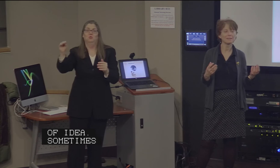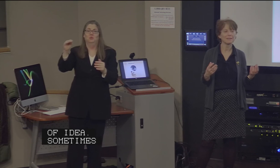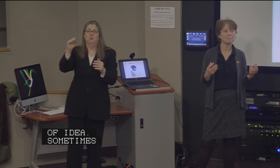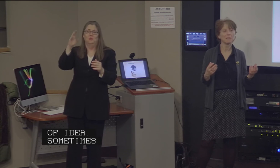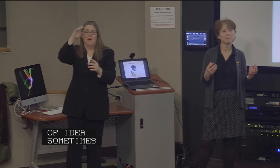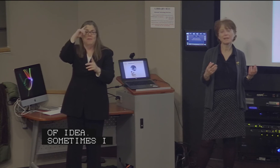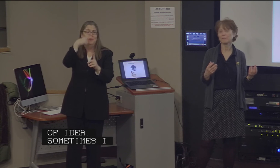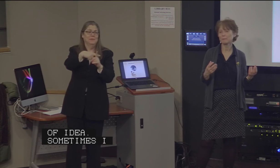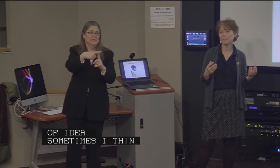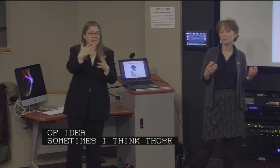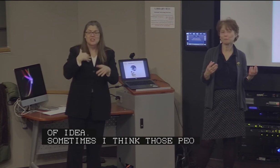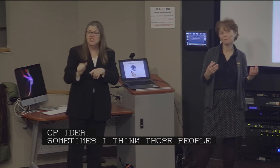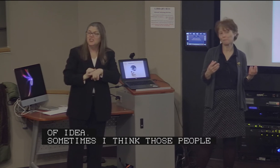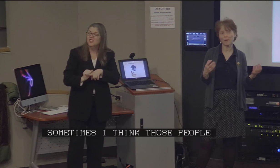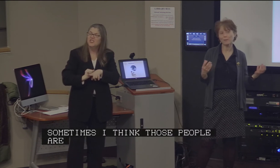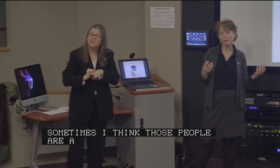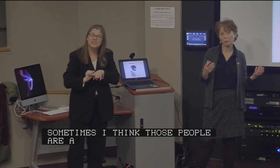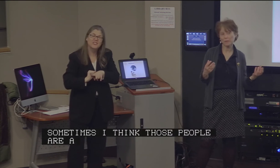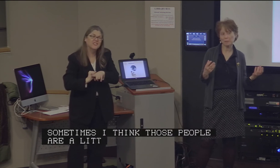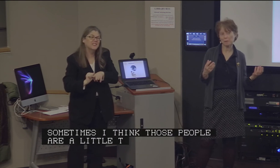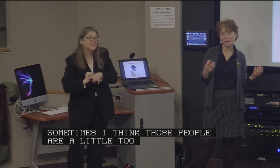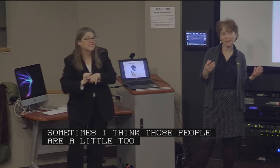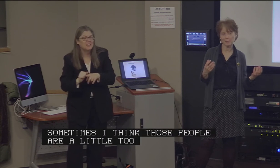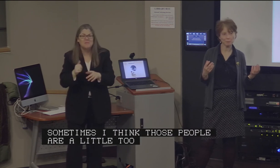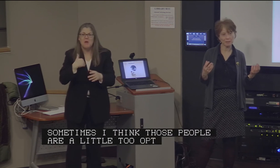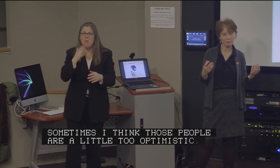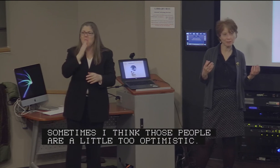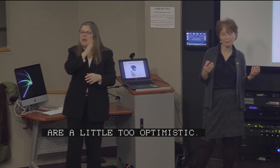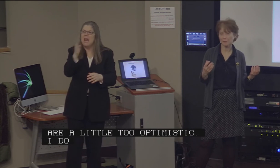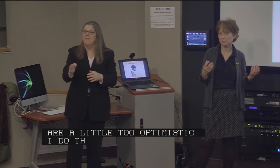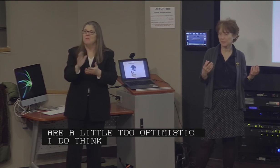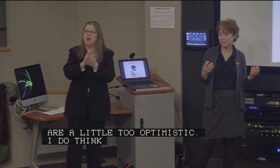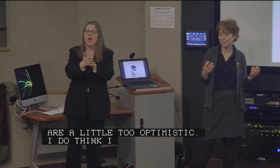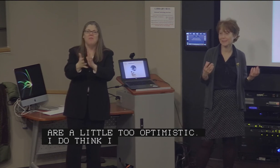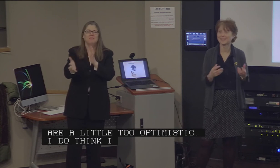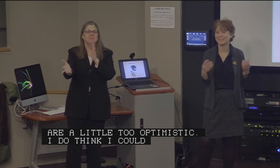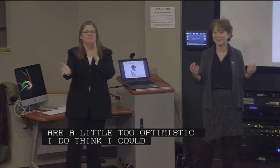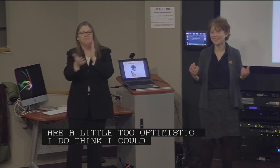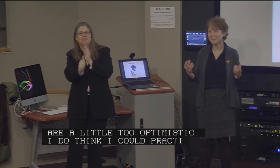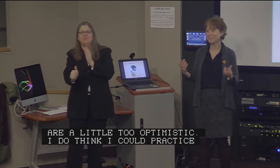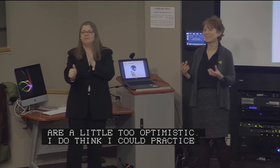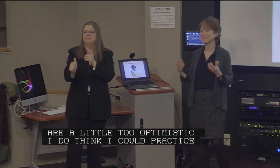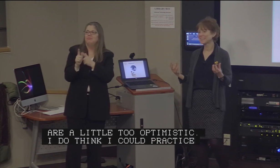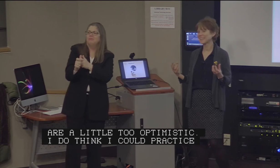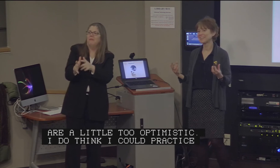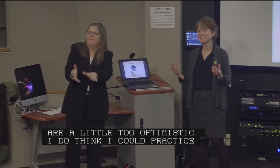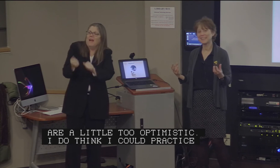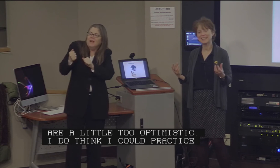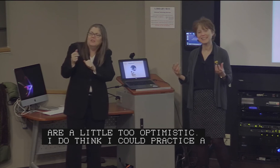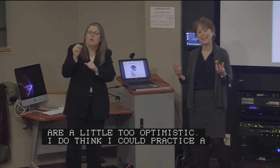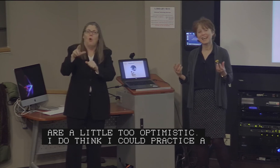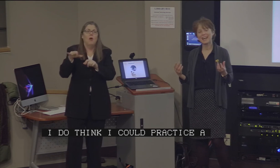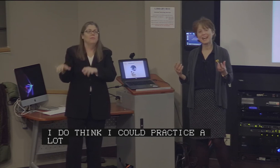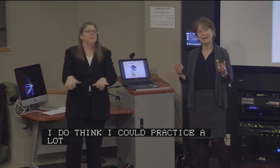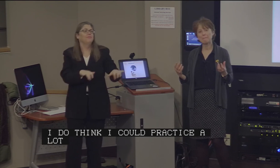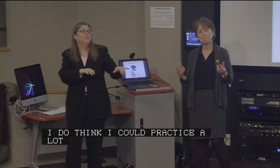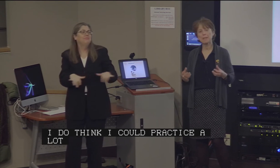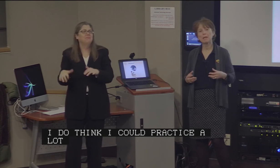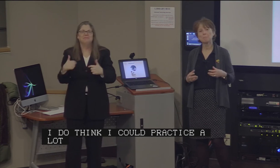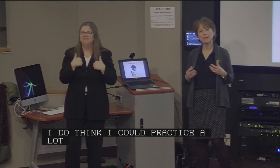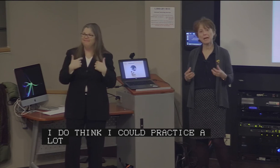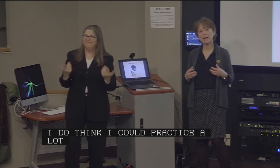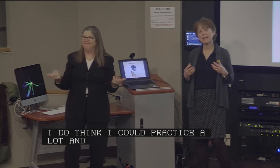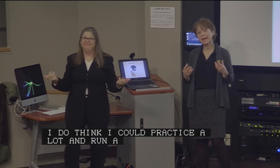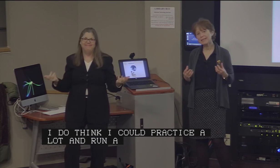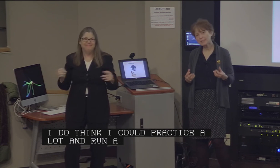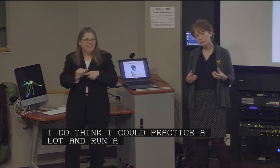lot and maybe never run a 4-minute mile or become a concert pianist or, you know, those kind of things.